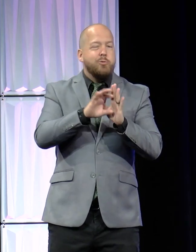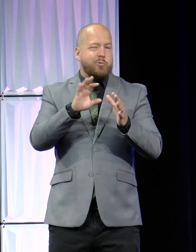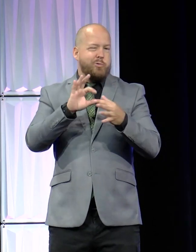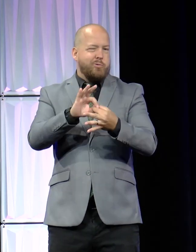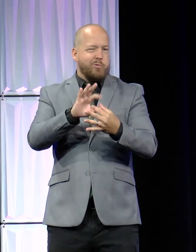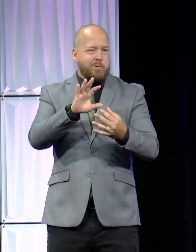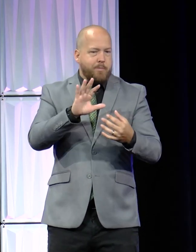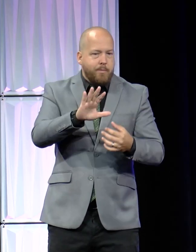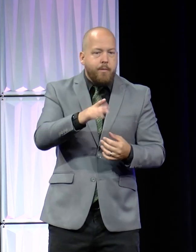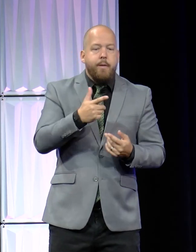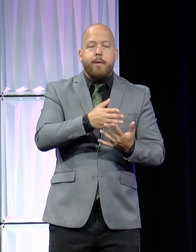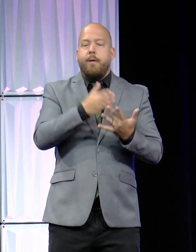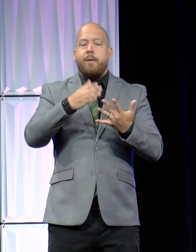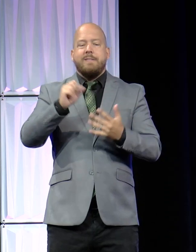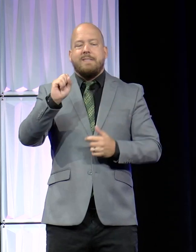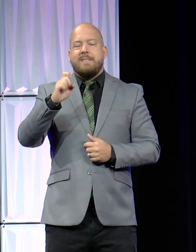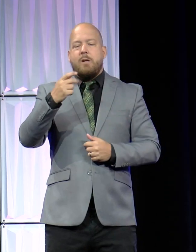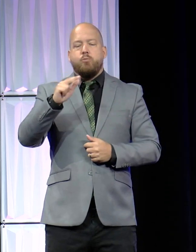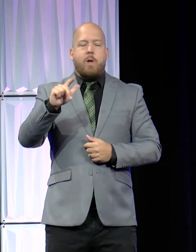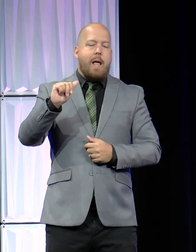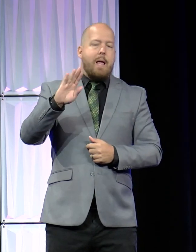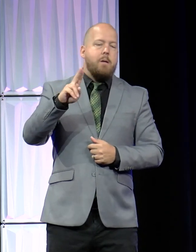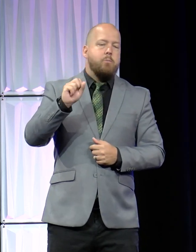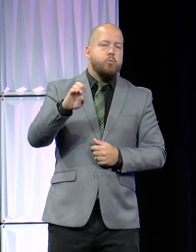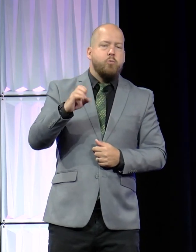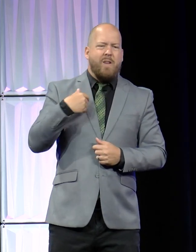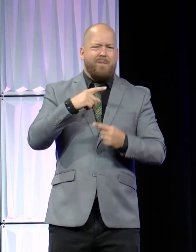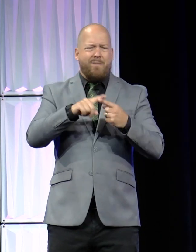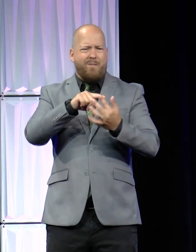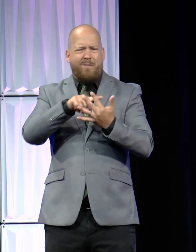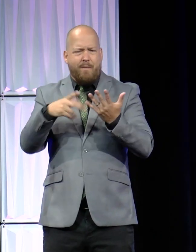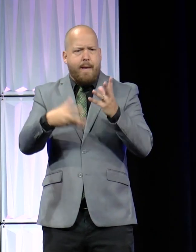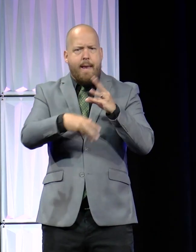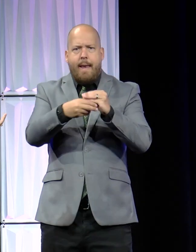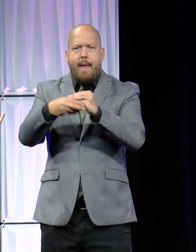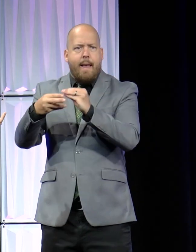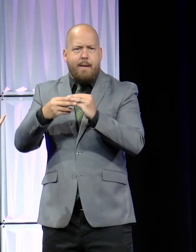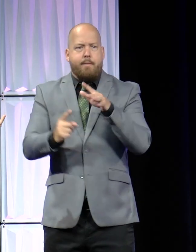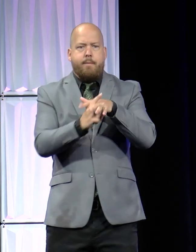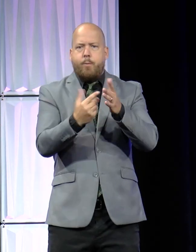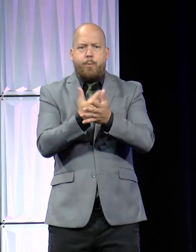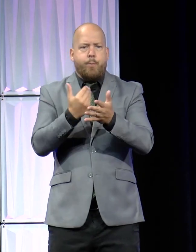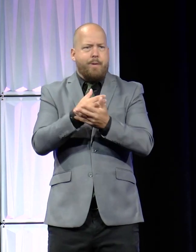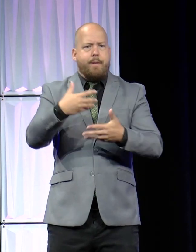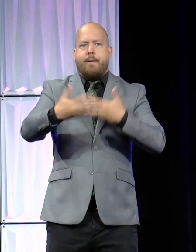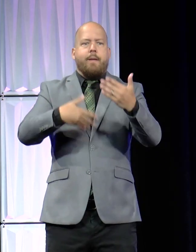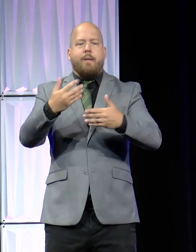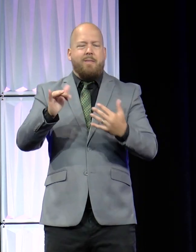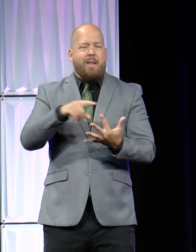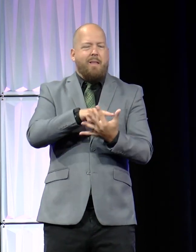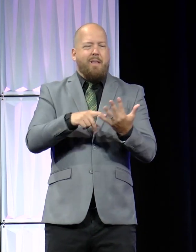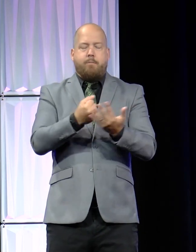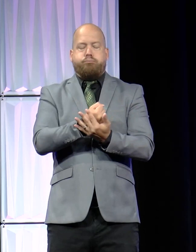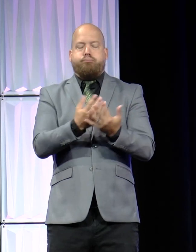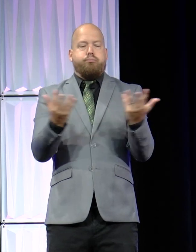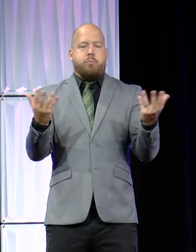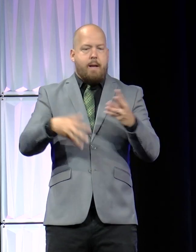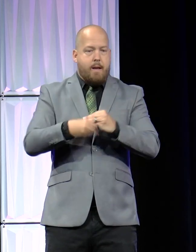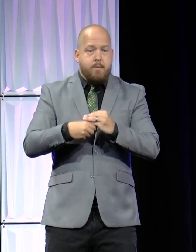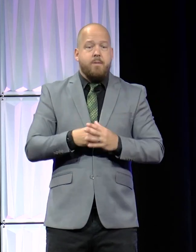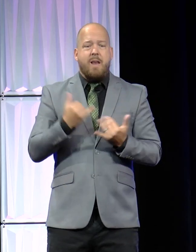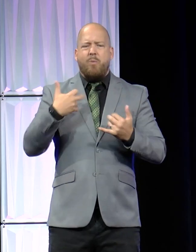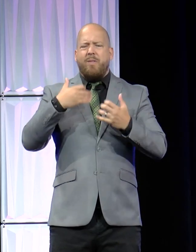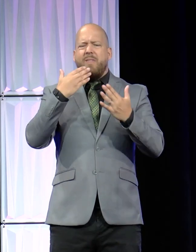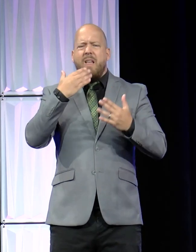the organizers today for the really thoughtful comment on photography and opting in and providing people